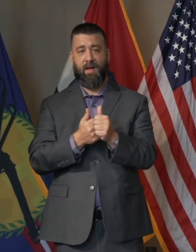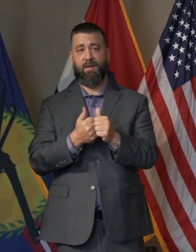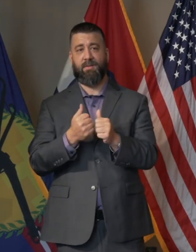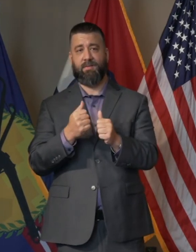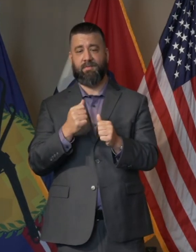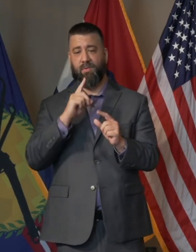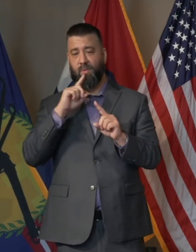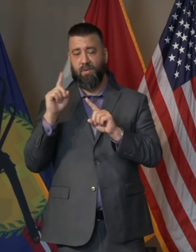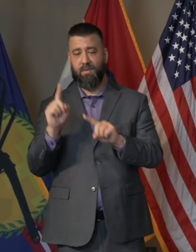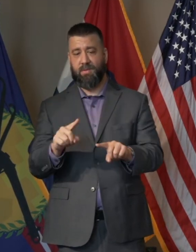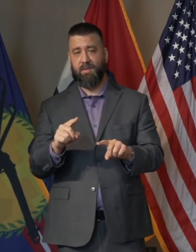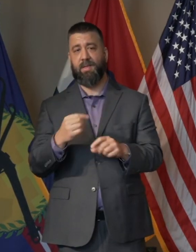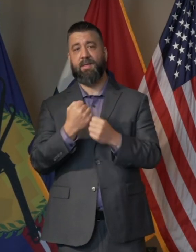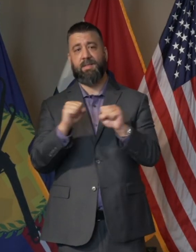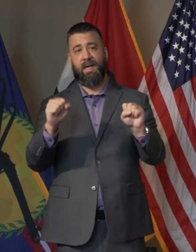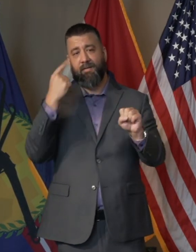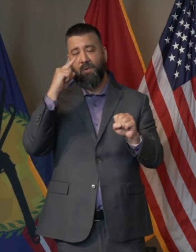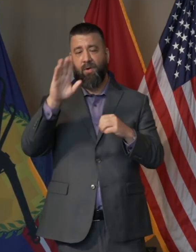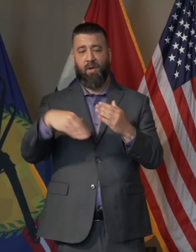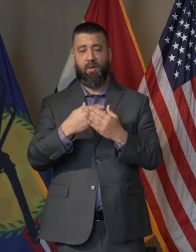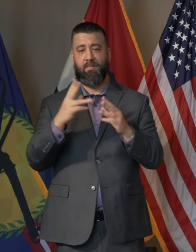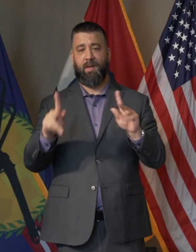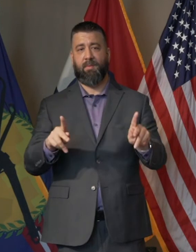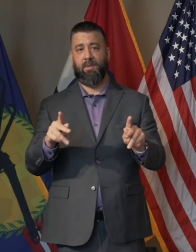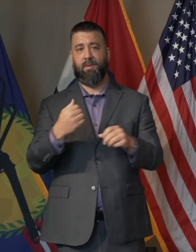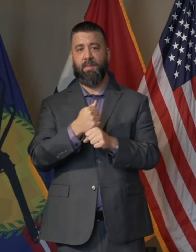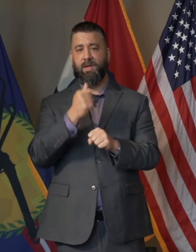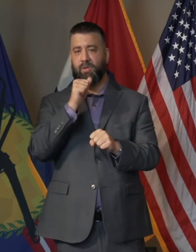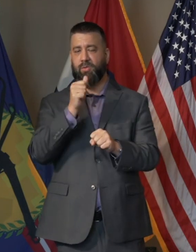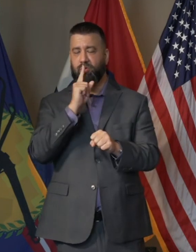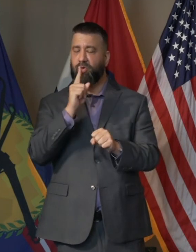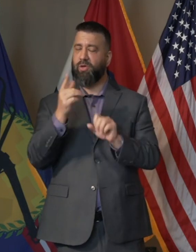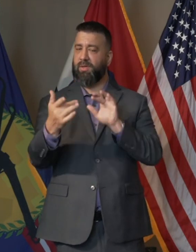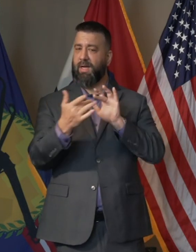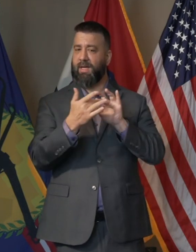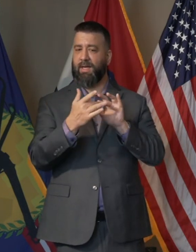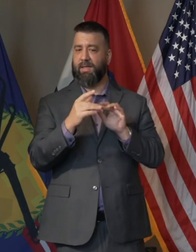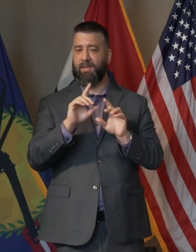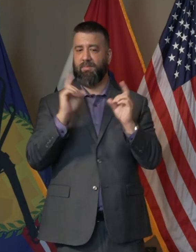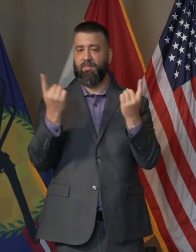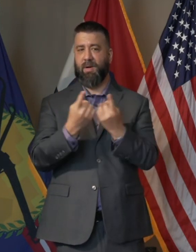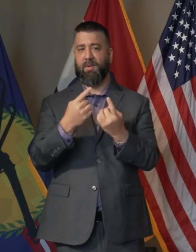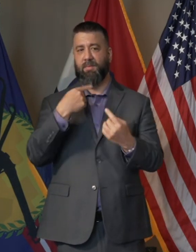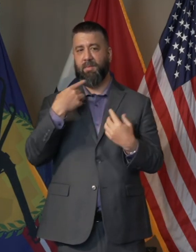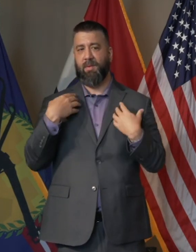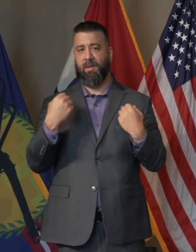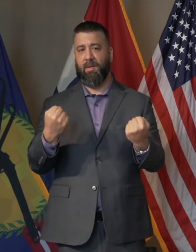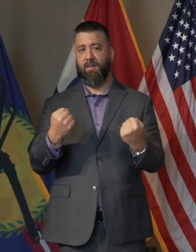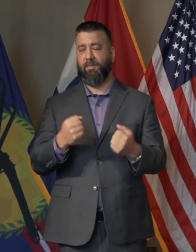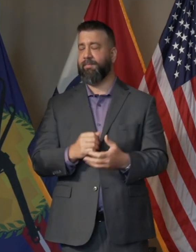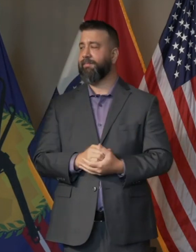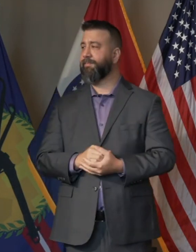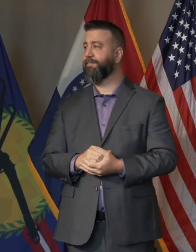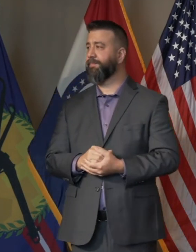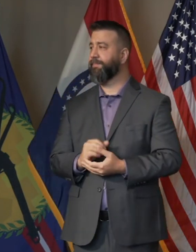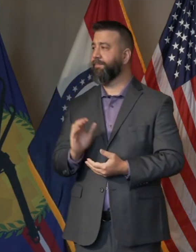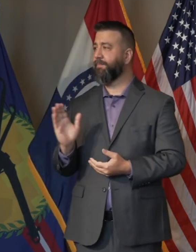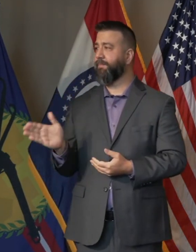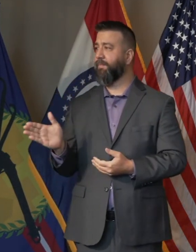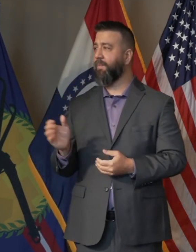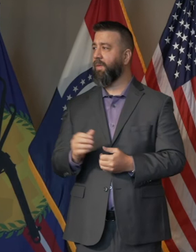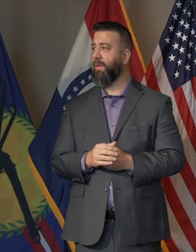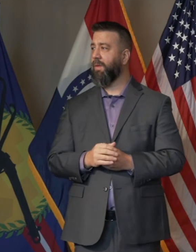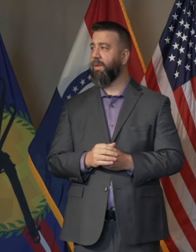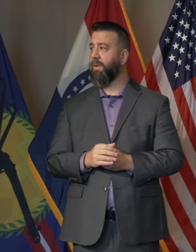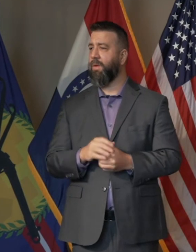employees and their customers to make sure they've contacted our Department of Public Health. So what would be your message to bars and